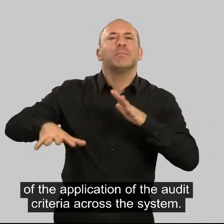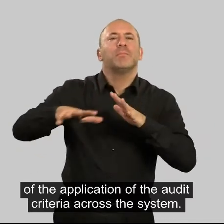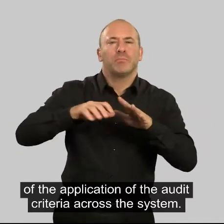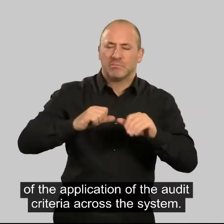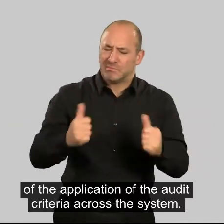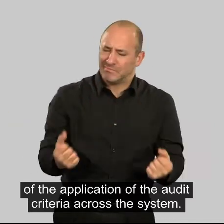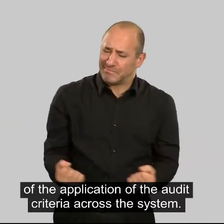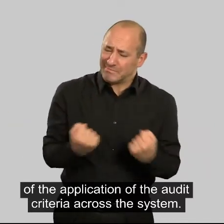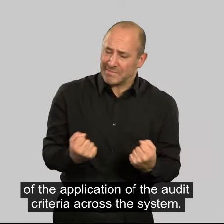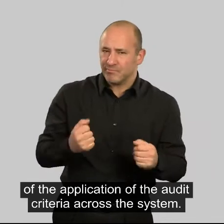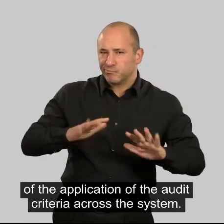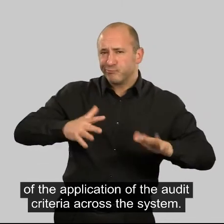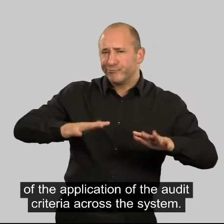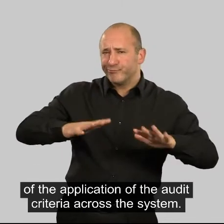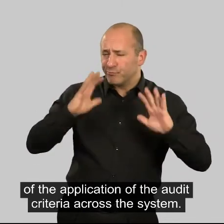system.